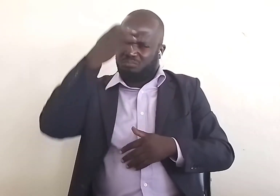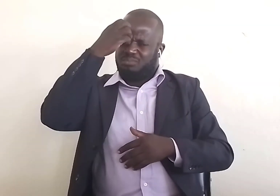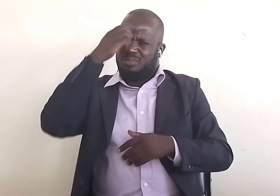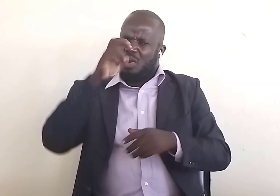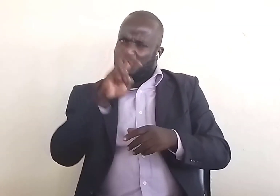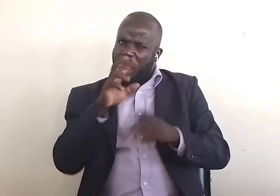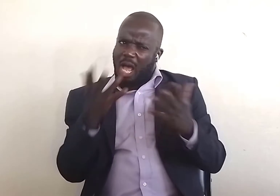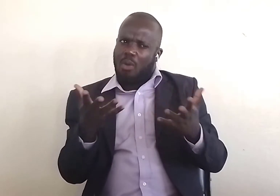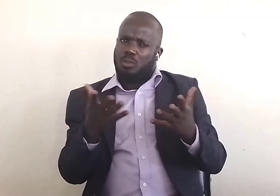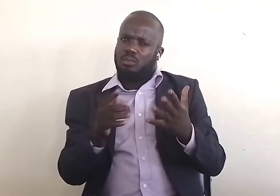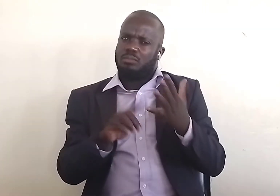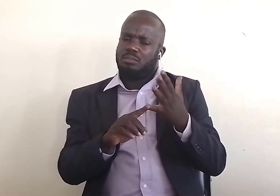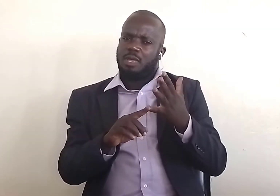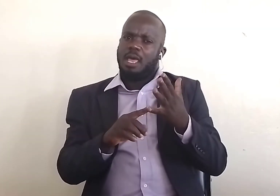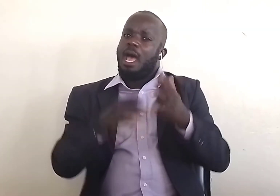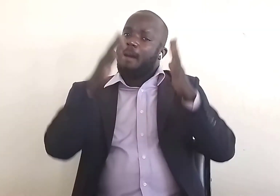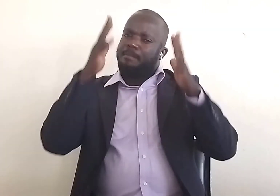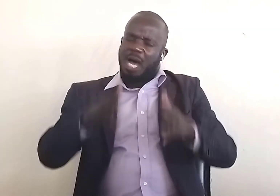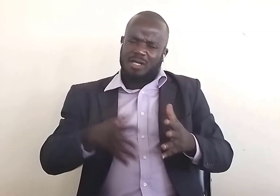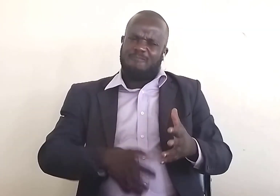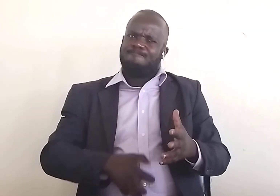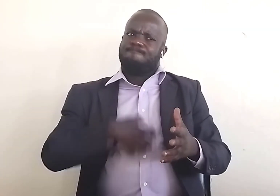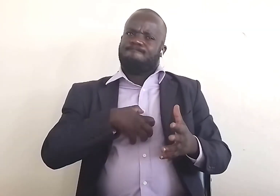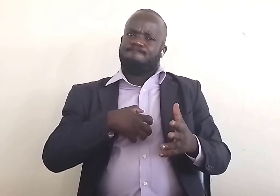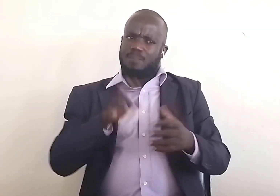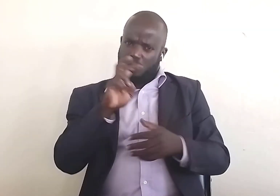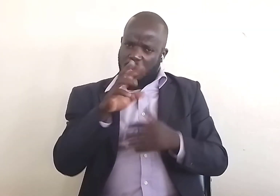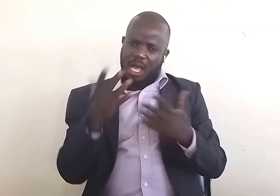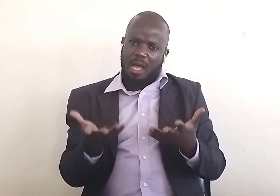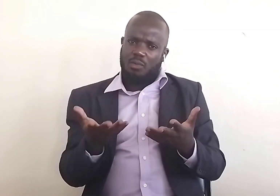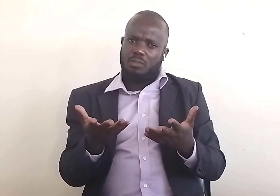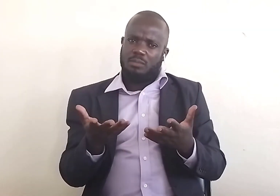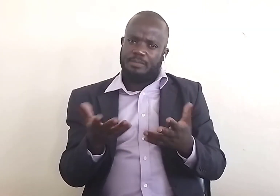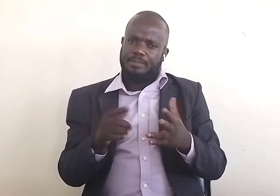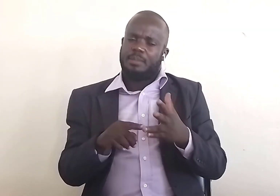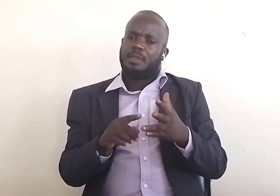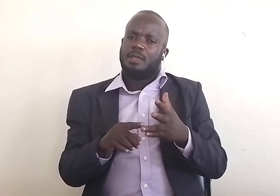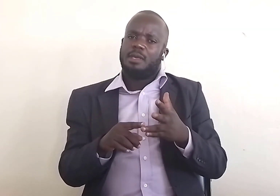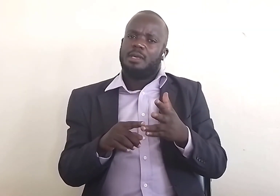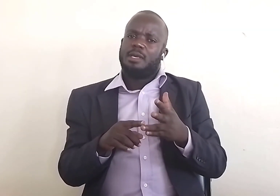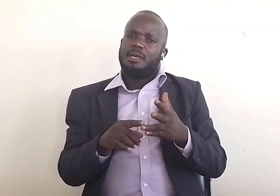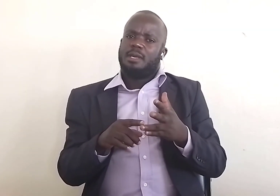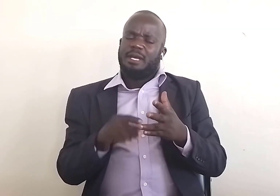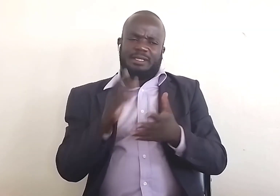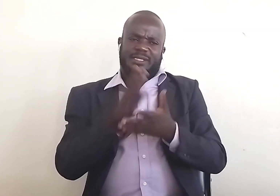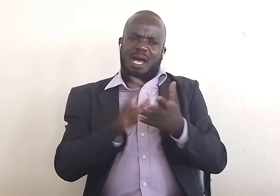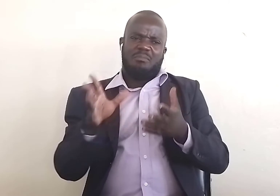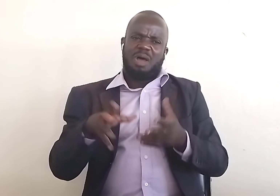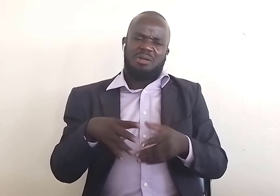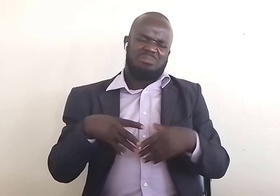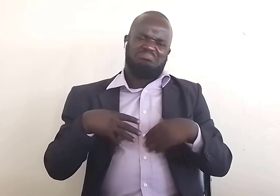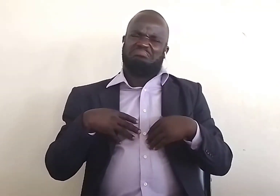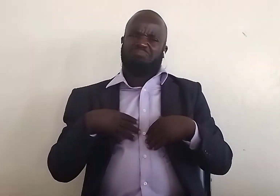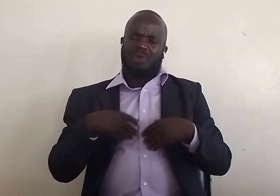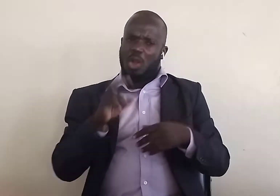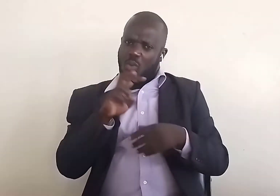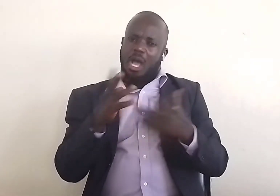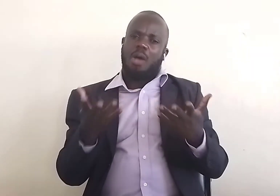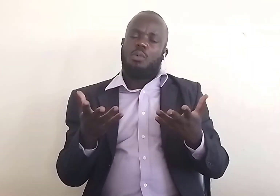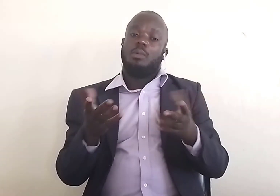What would a person who's frustrated look like? What would somebody look like who's disgusted? How about somebody